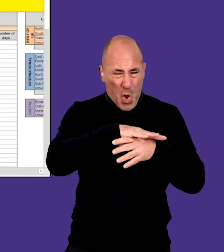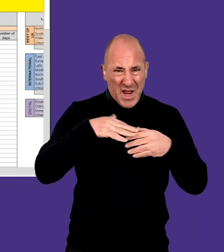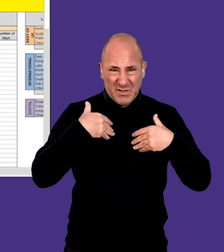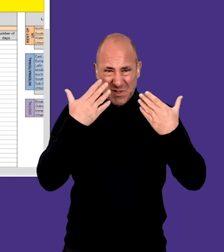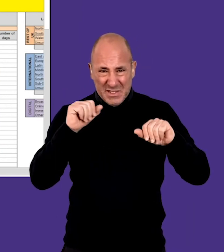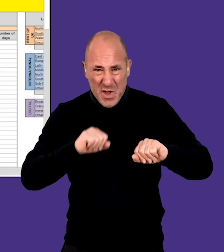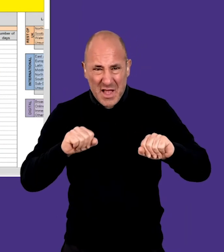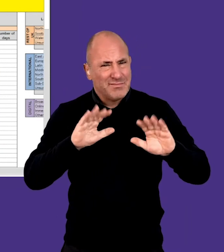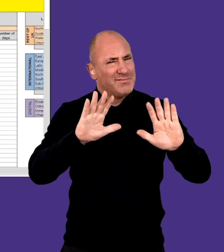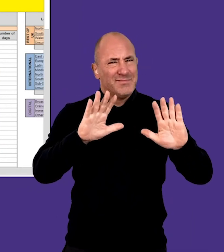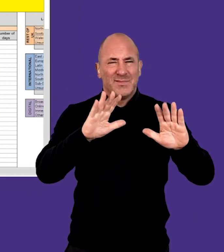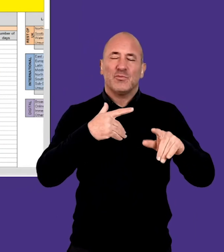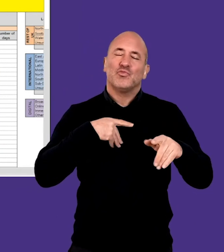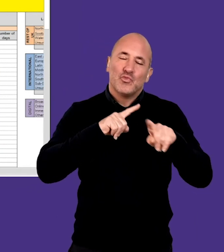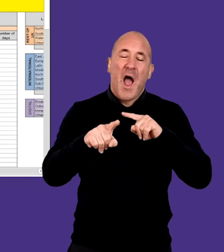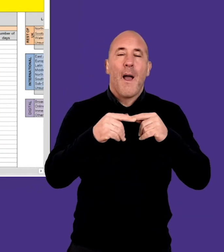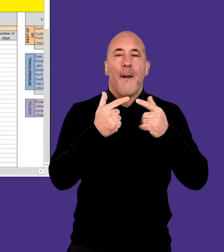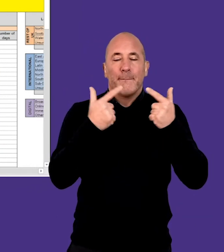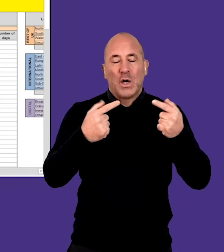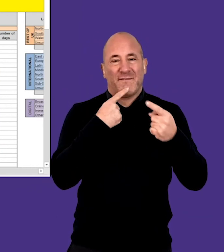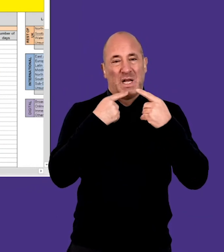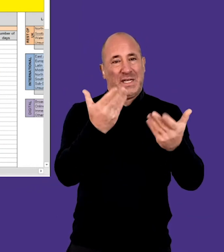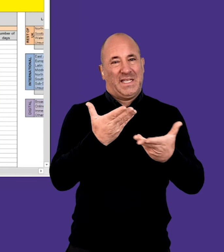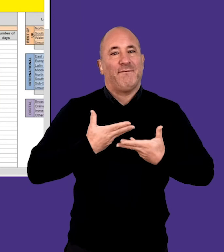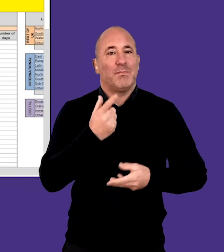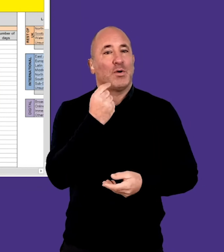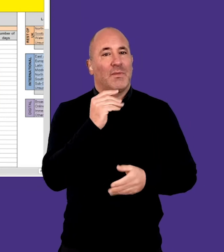local authority level. We'd just like you to provide as much information as you can.